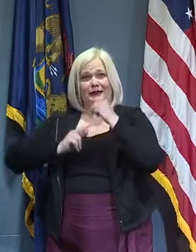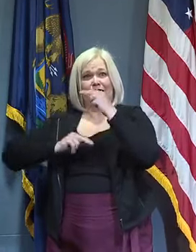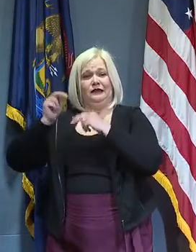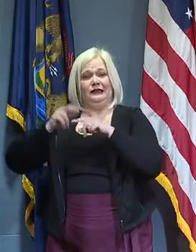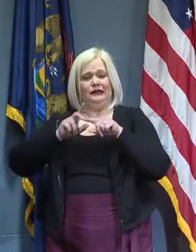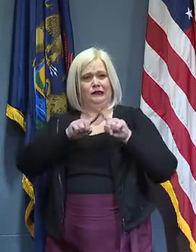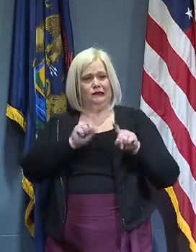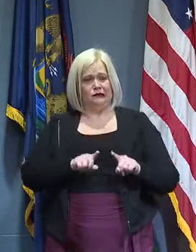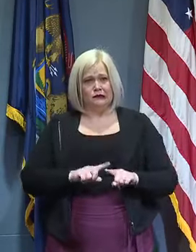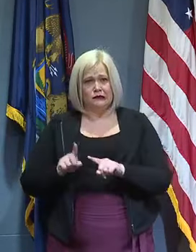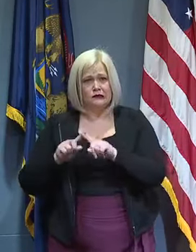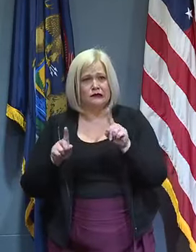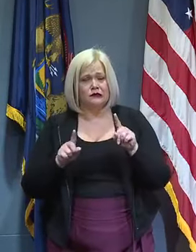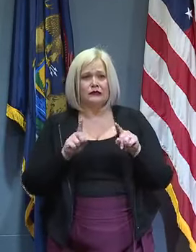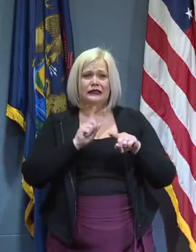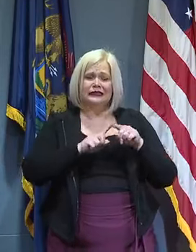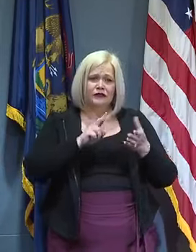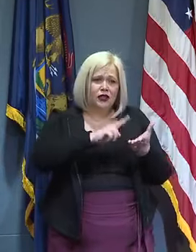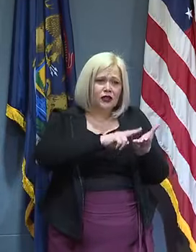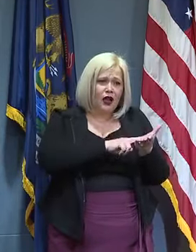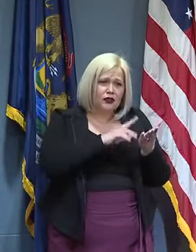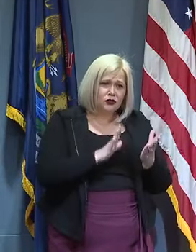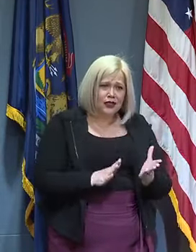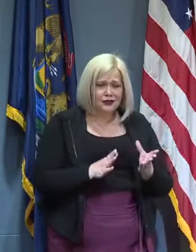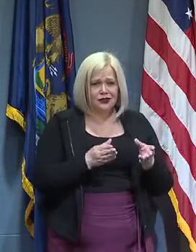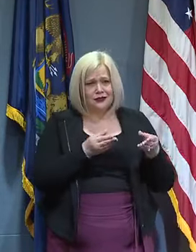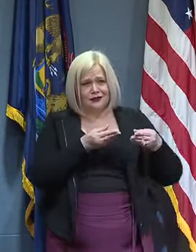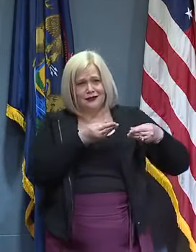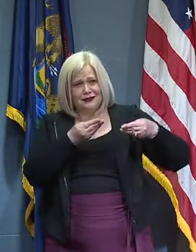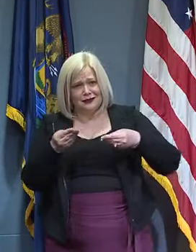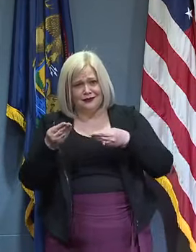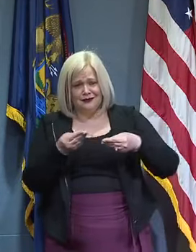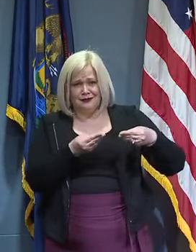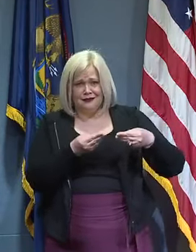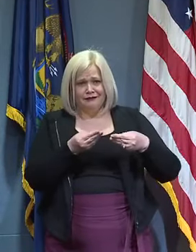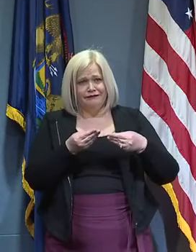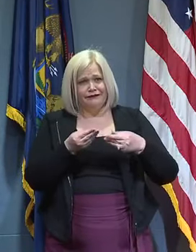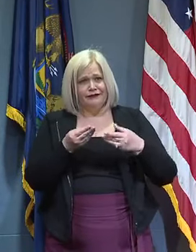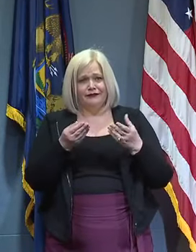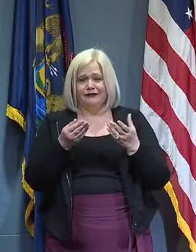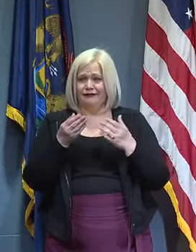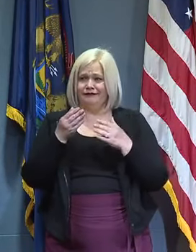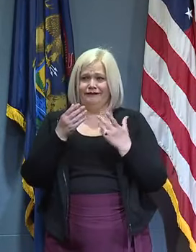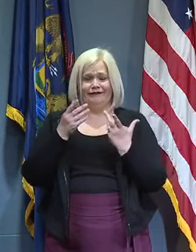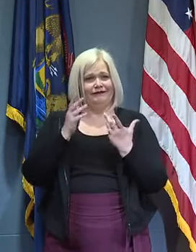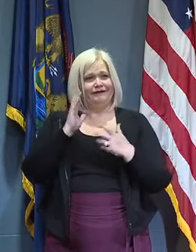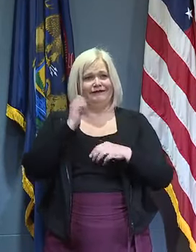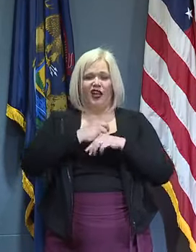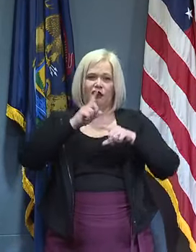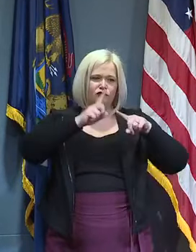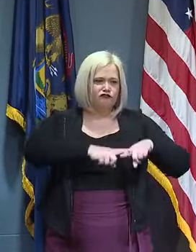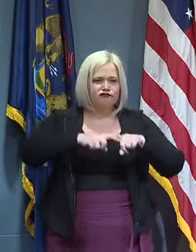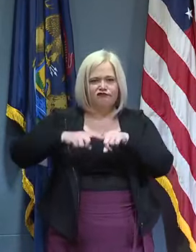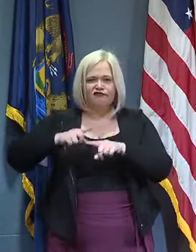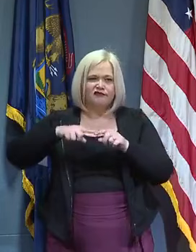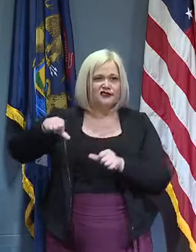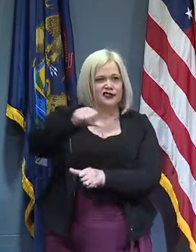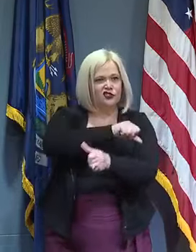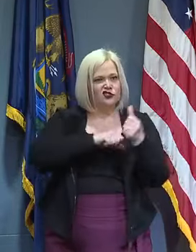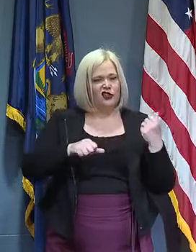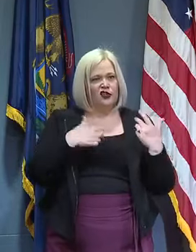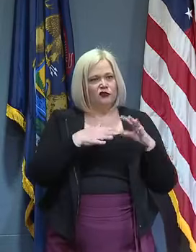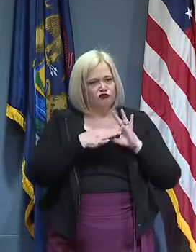tiers of contractors and suppliers that tie together in an ecosystem creating the built environment. It is also an industry